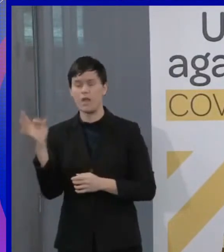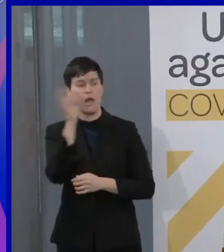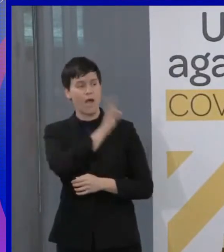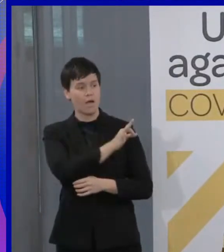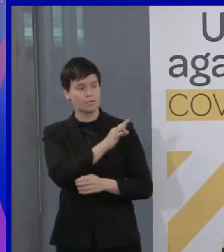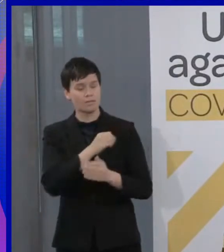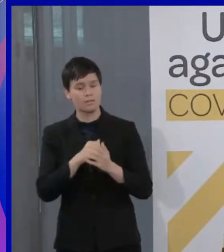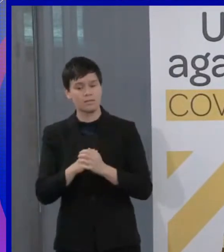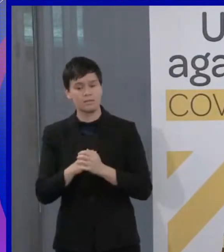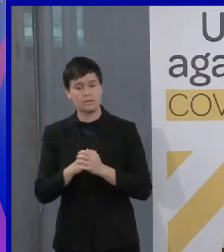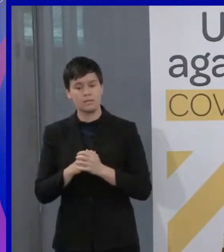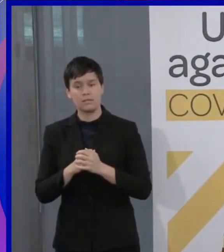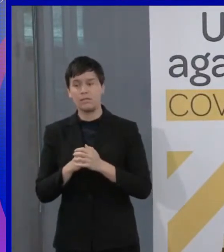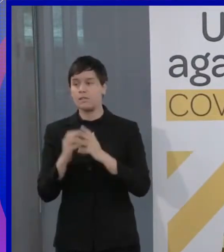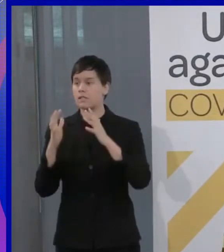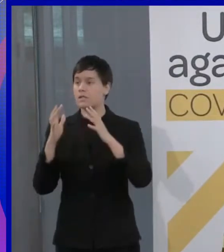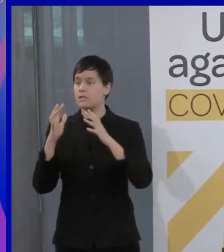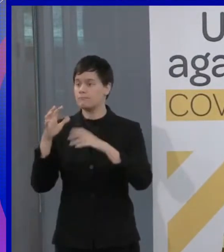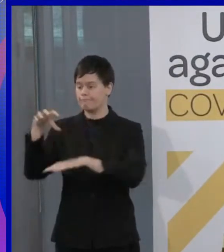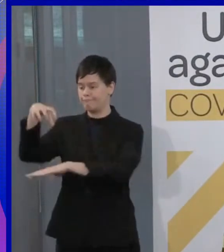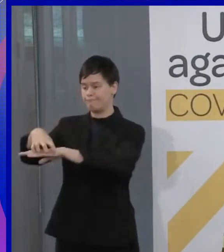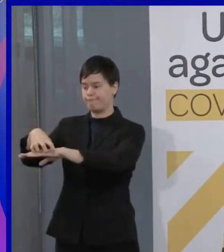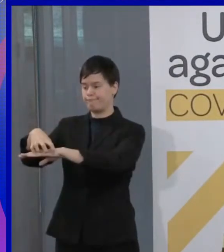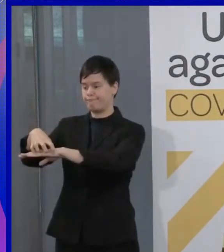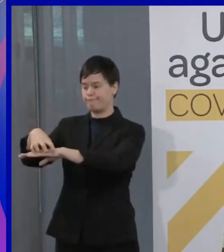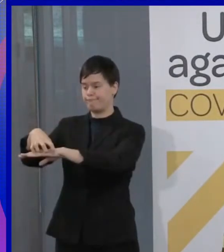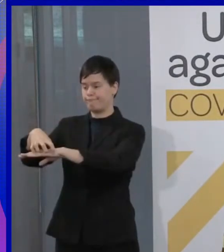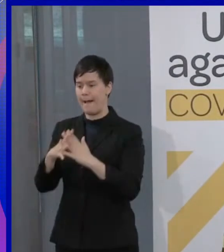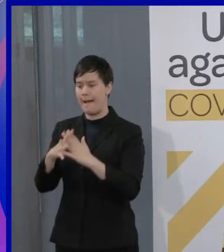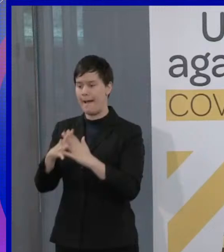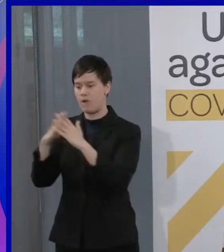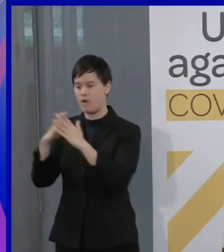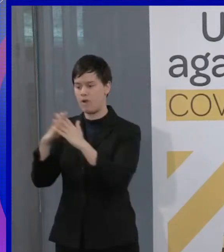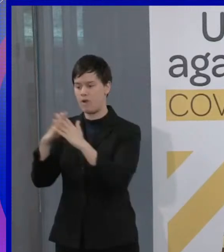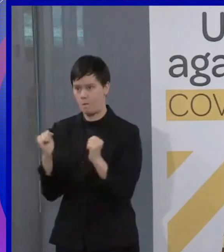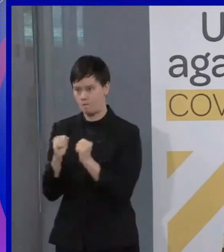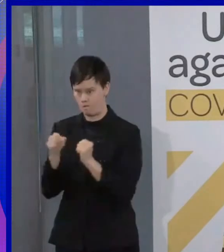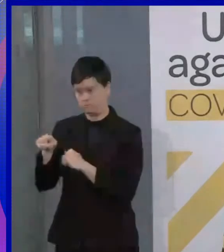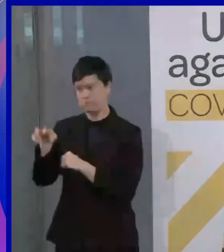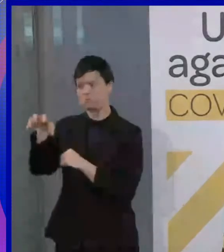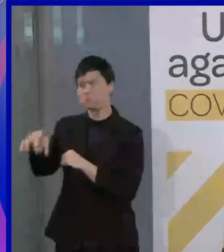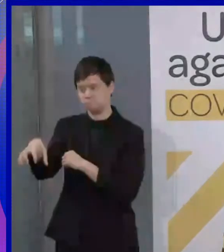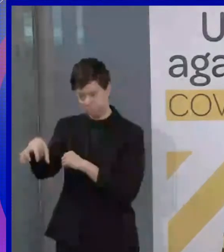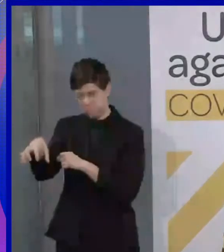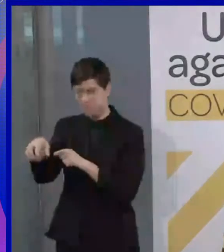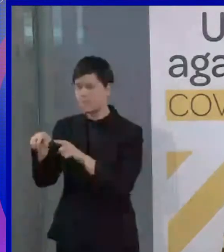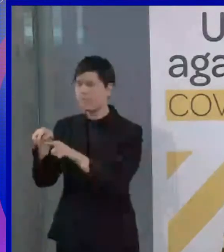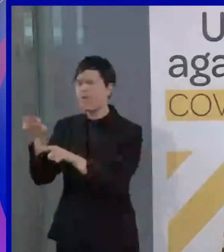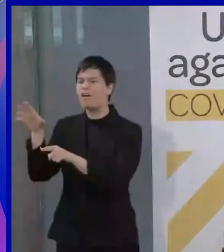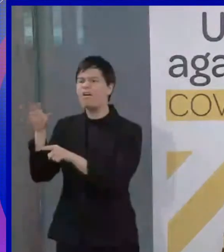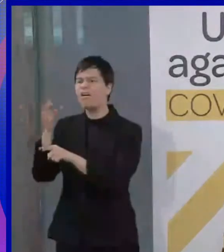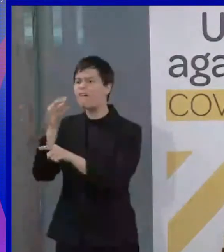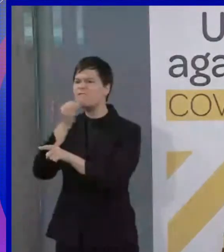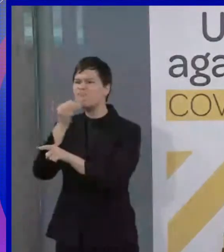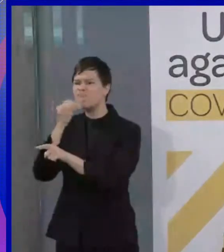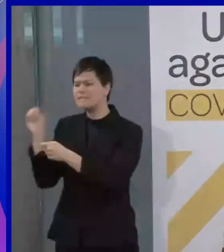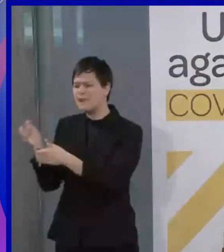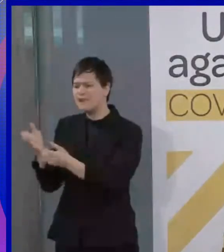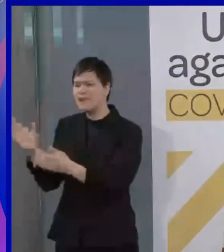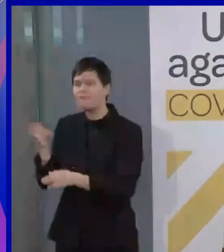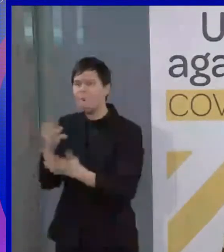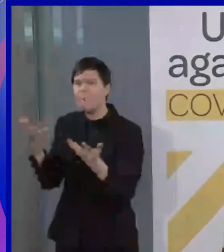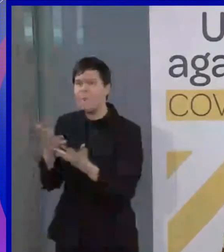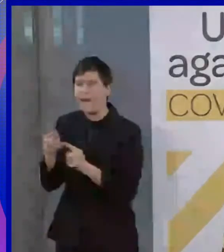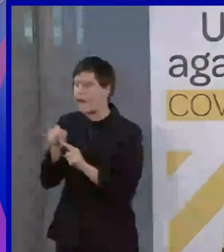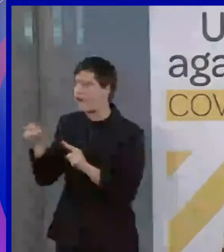Investigating the supply chain from the Americold facility back through the ports and the shipping workers and stuff like that. How's that investigation going? Is there any update on that? I don't